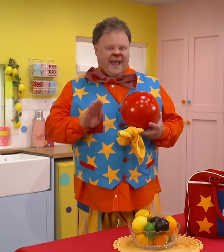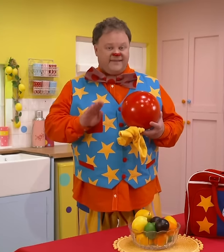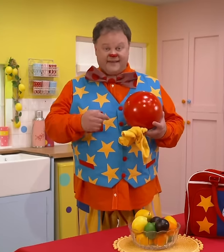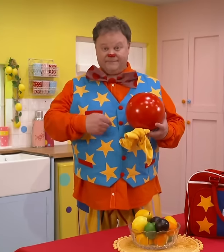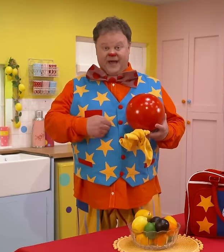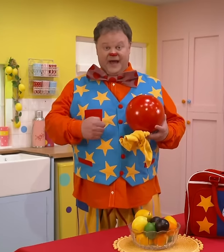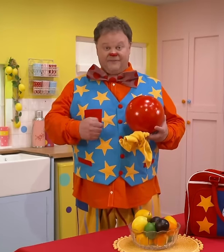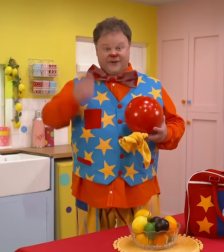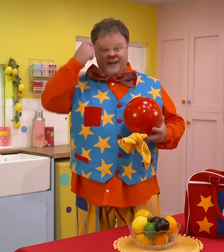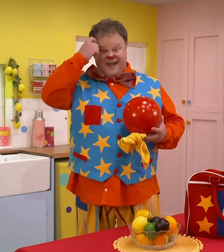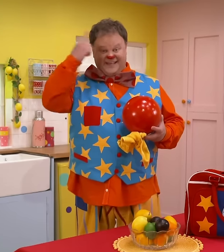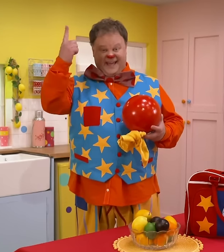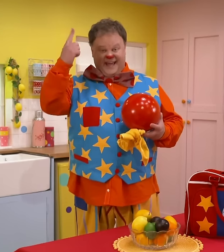Wait, I've got an idea.